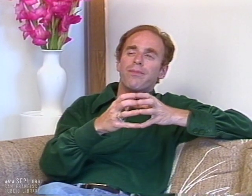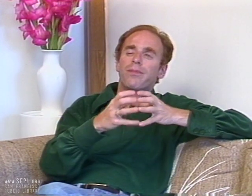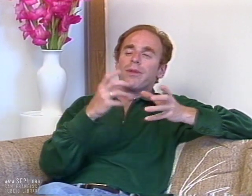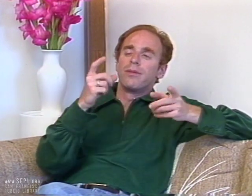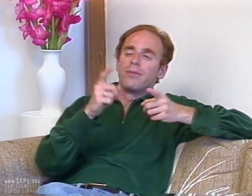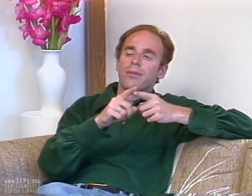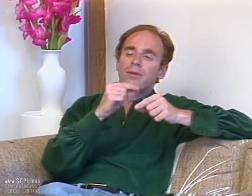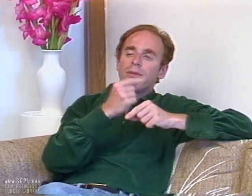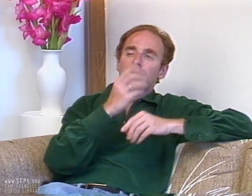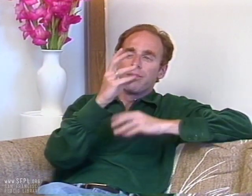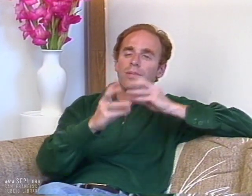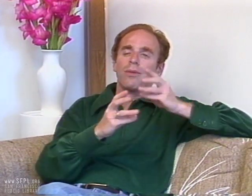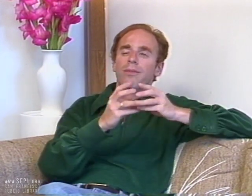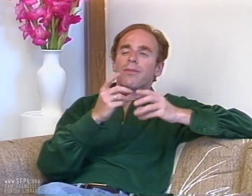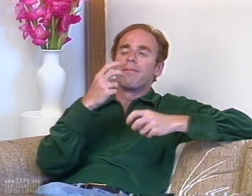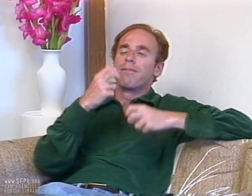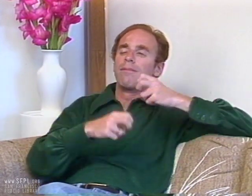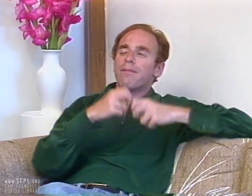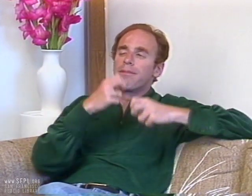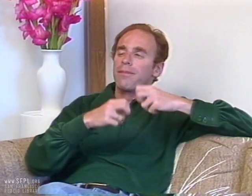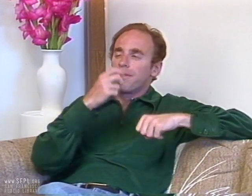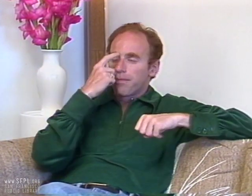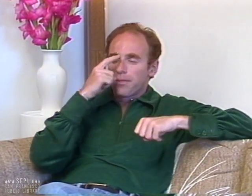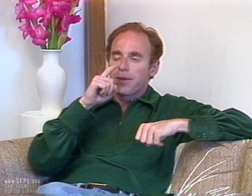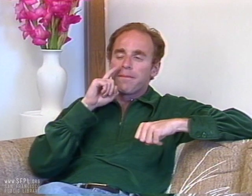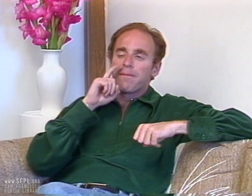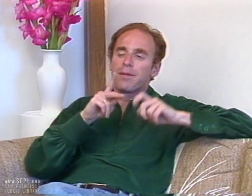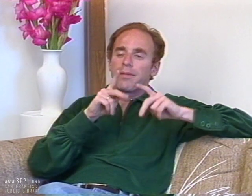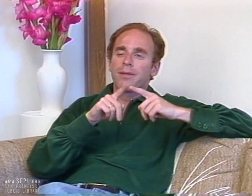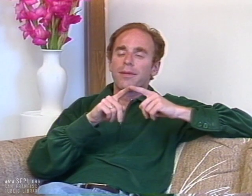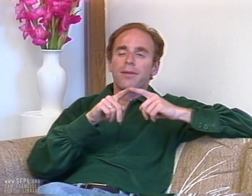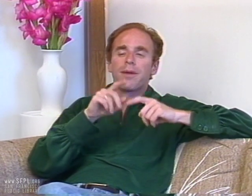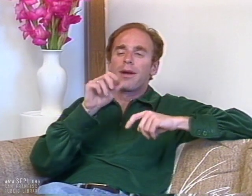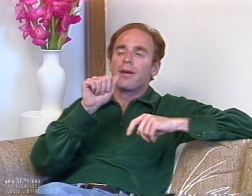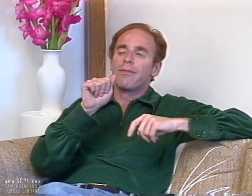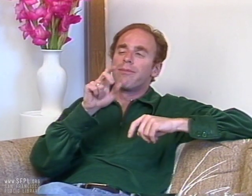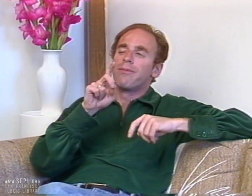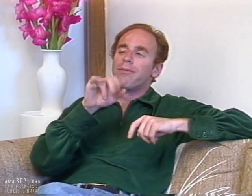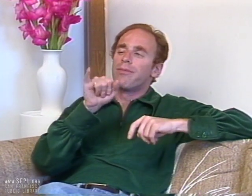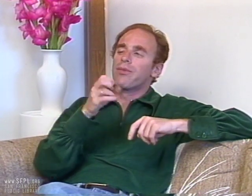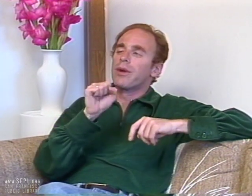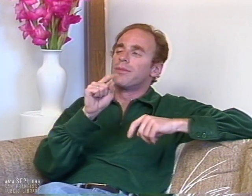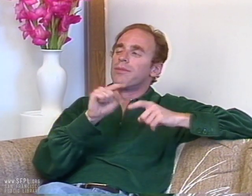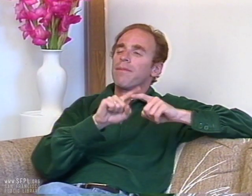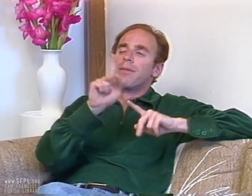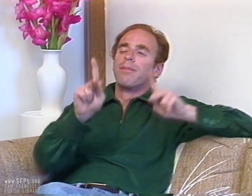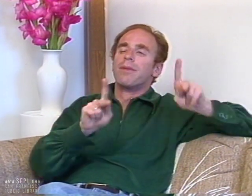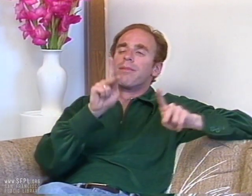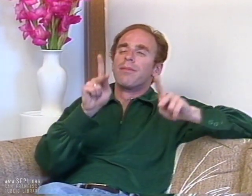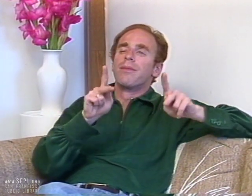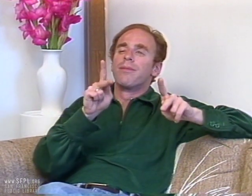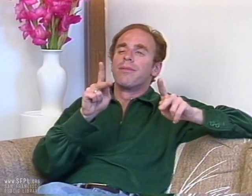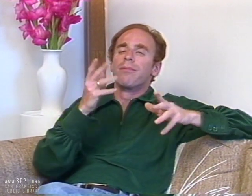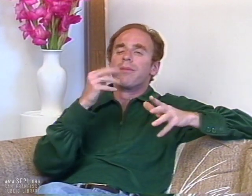time trusting hearing people who, to them, seem so worldly, and often fear hearing people will take advantage of